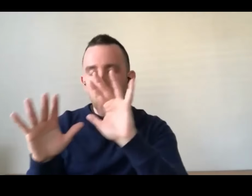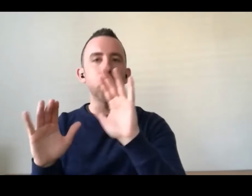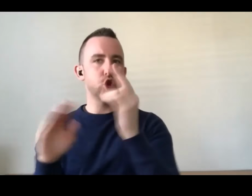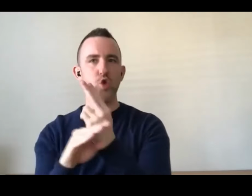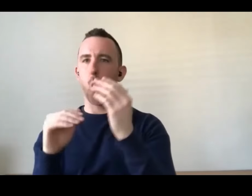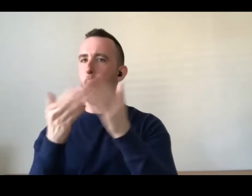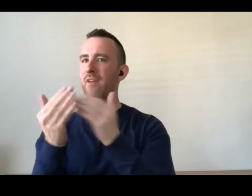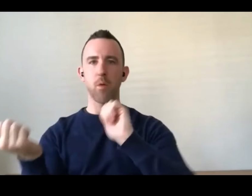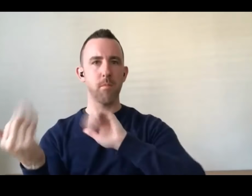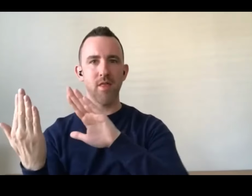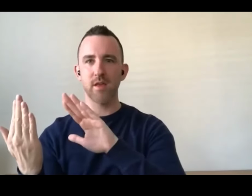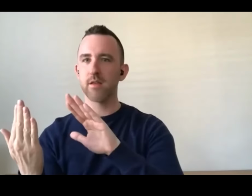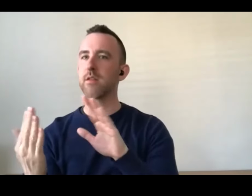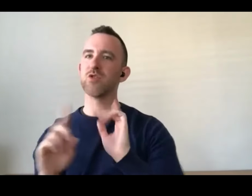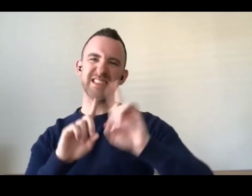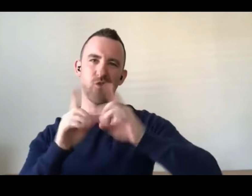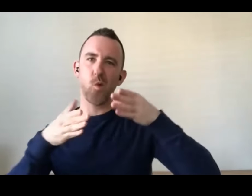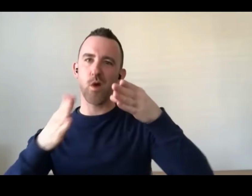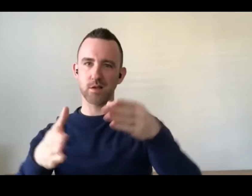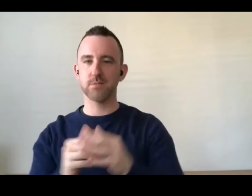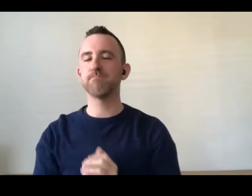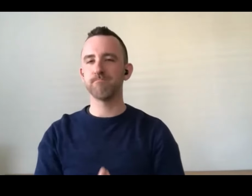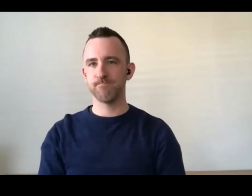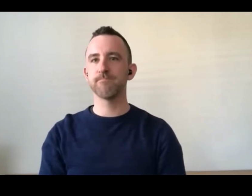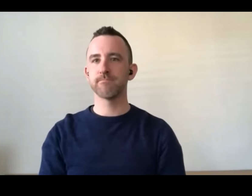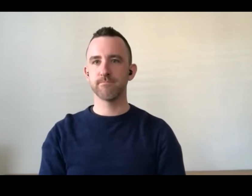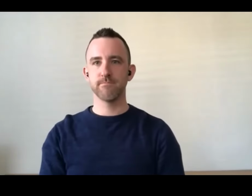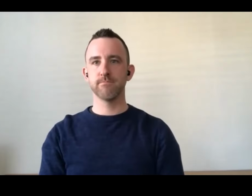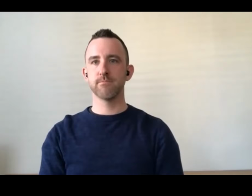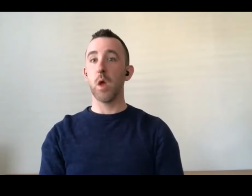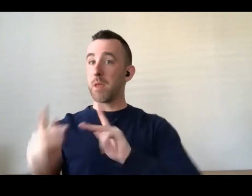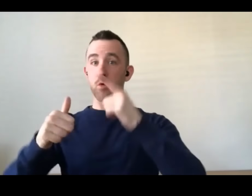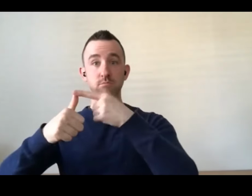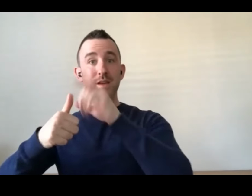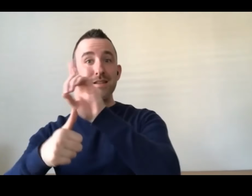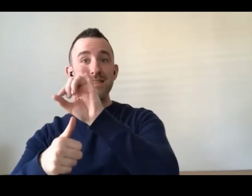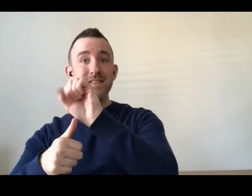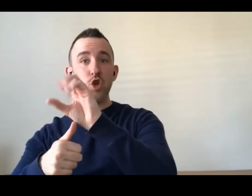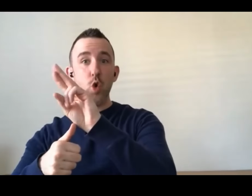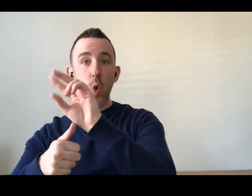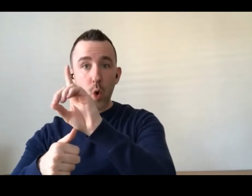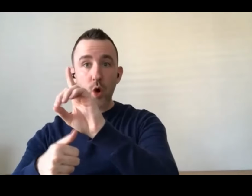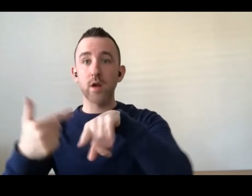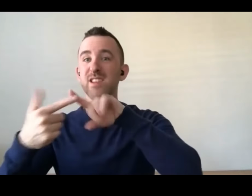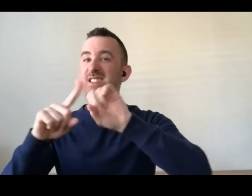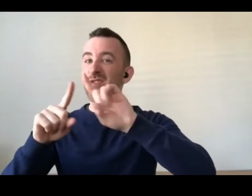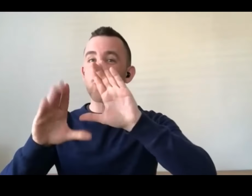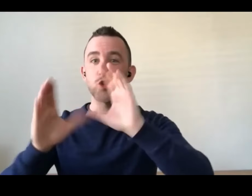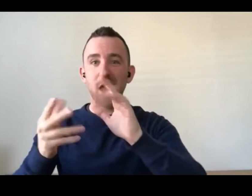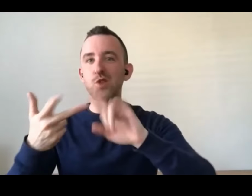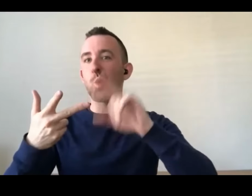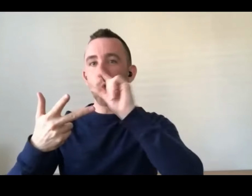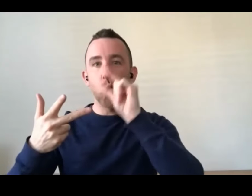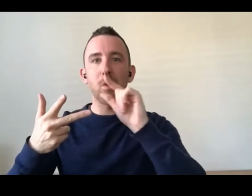method you like. There's a lot of different ways to do it. People use Discord, people use different chats, Google